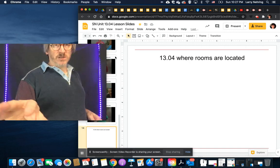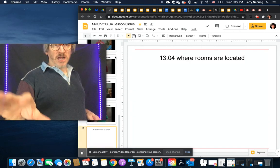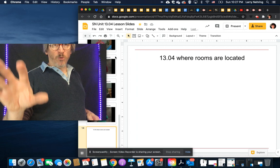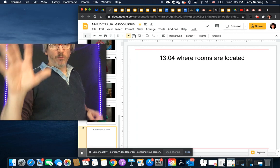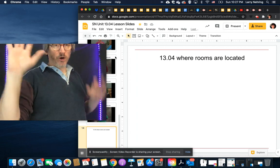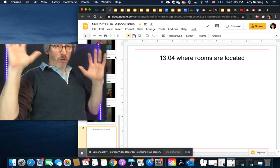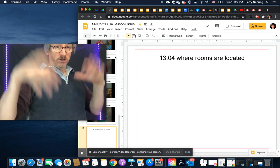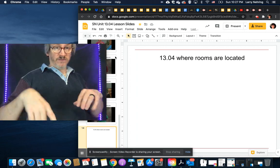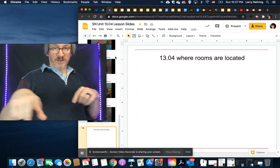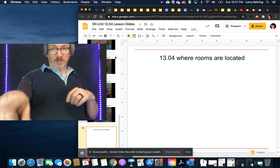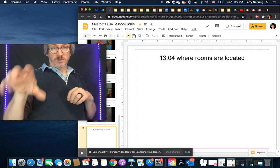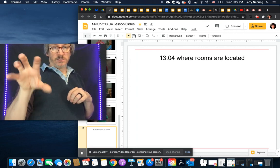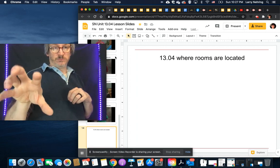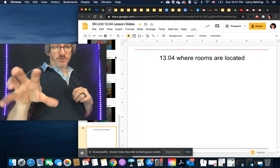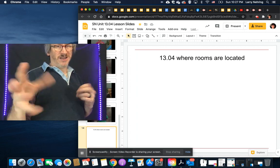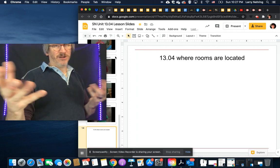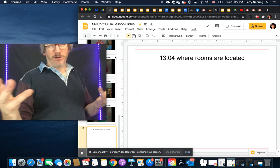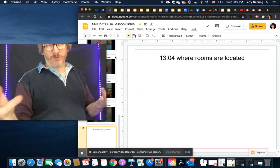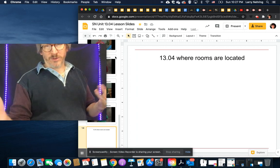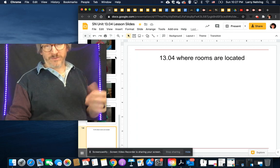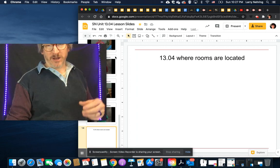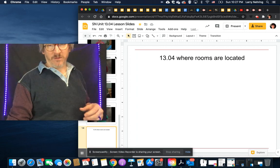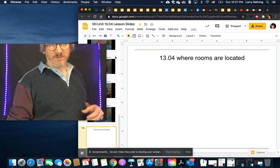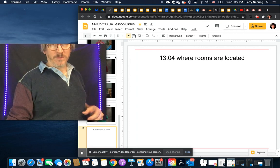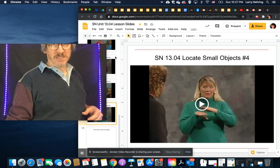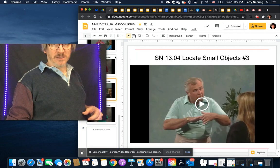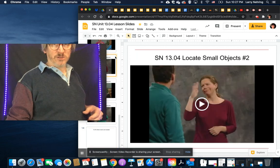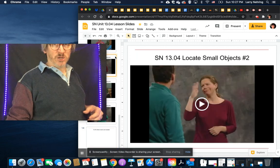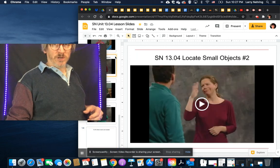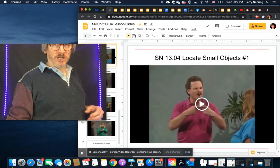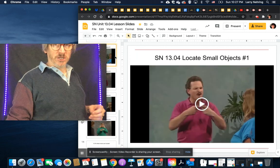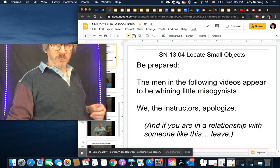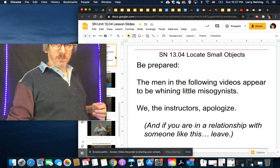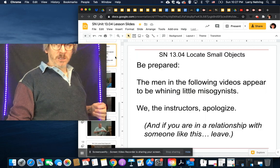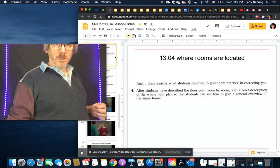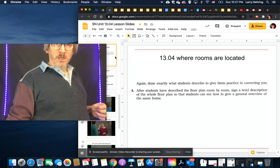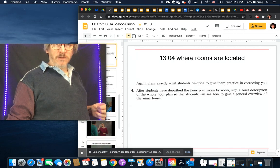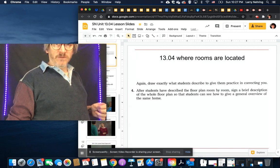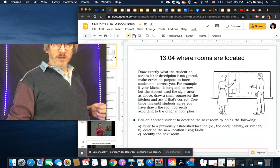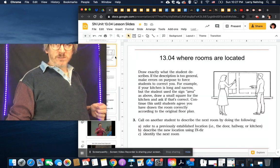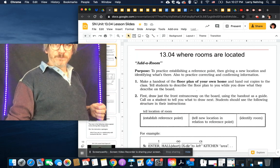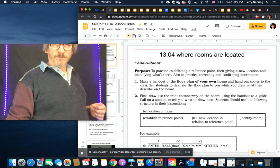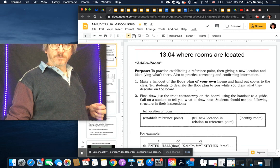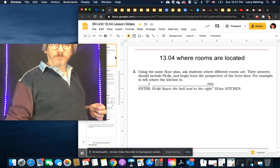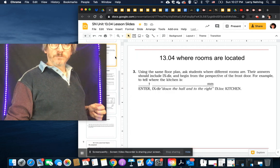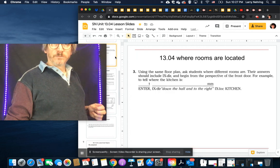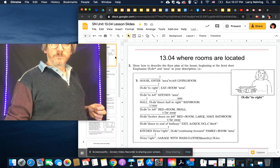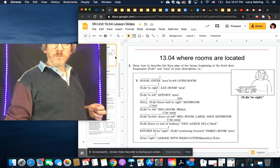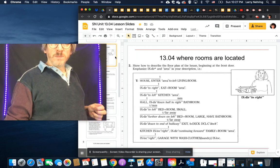this is, I will put all the videos here, although you've got all of them listed. There's no additional videos.